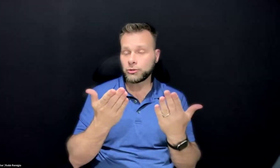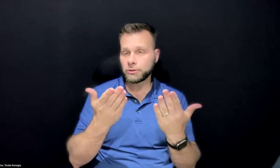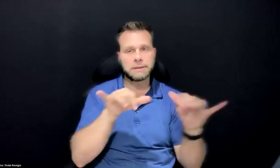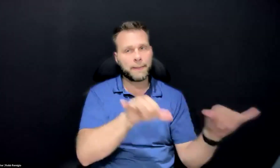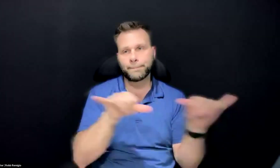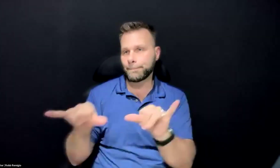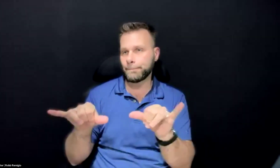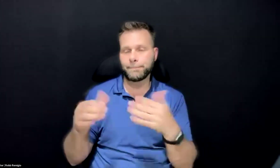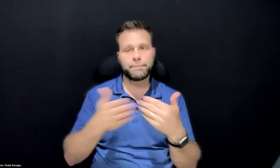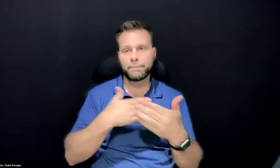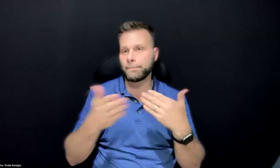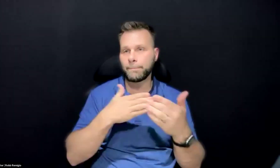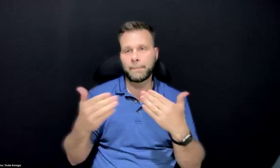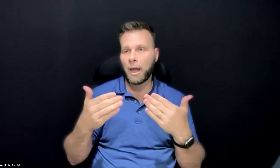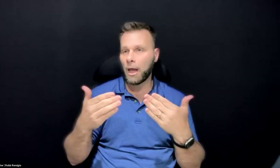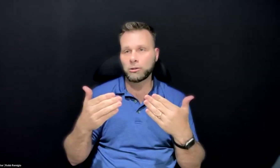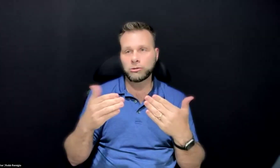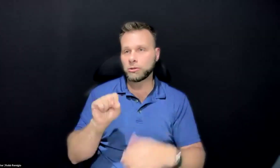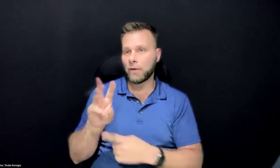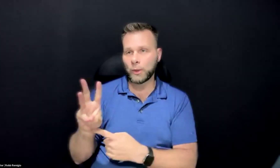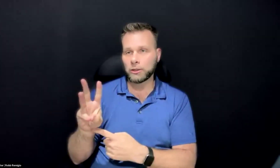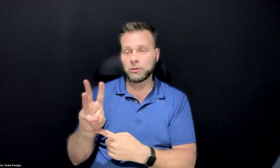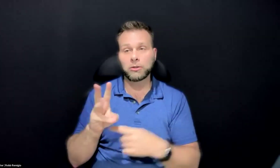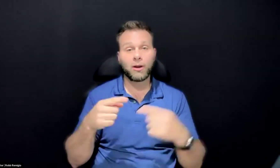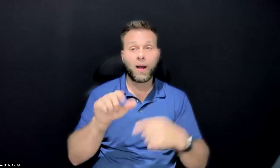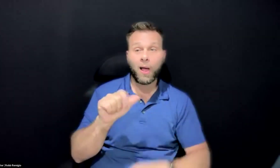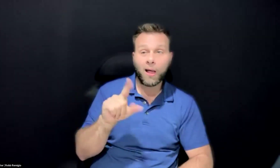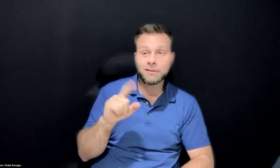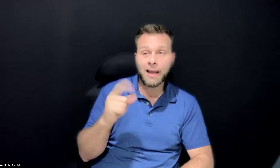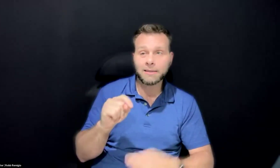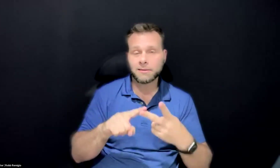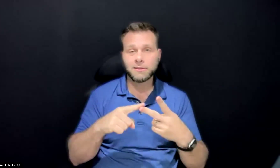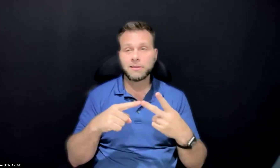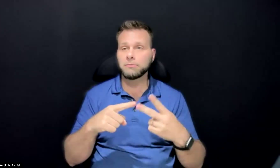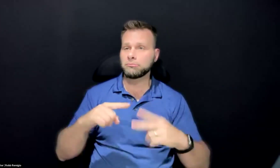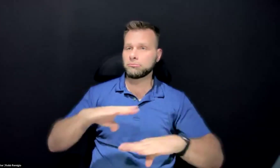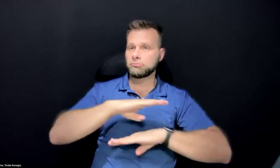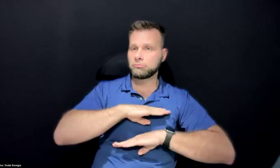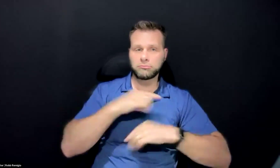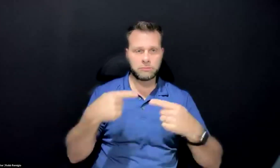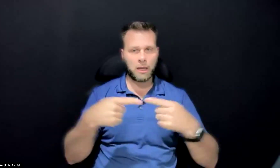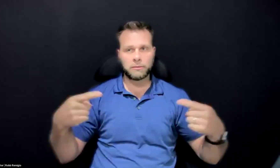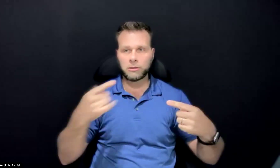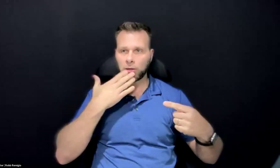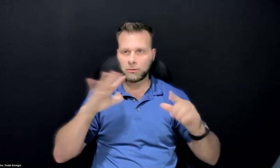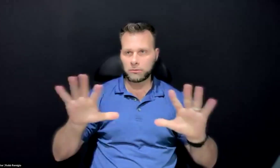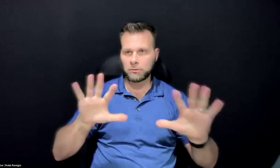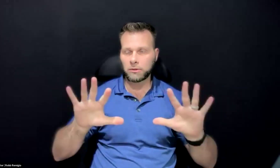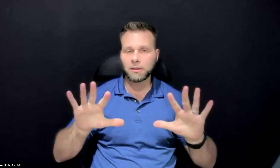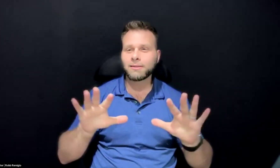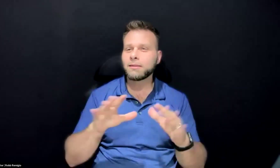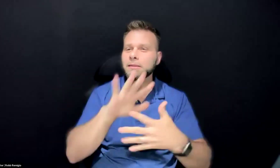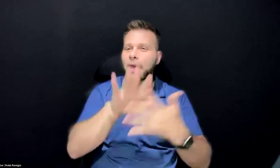same. Adequate color contrast, alt text for images, tables that are